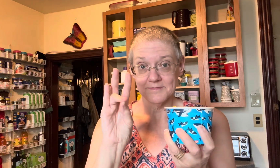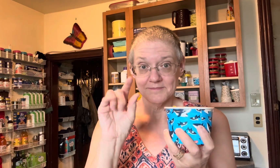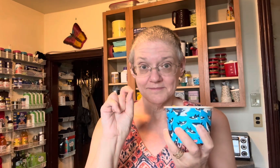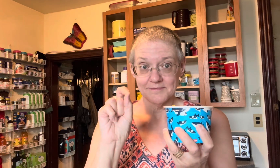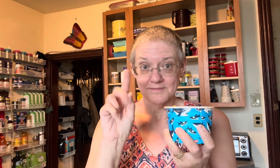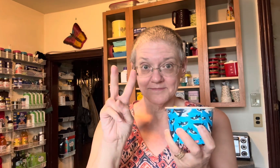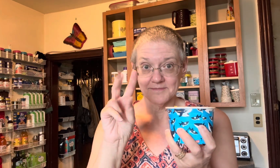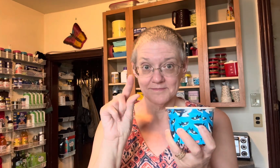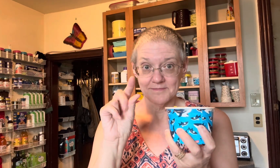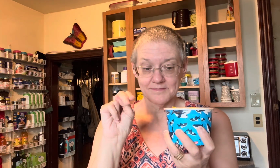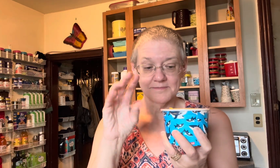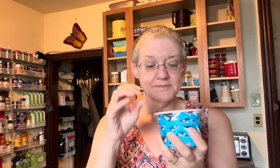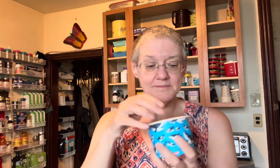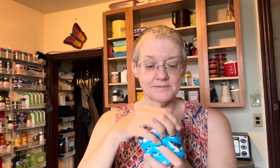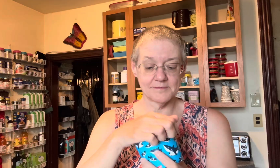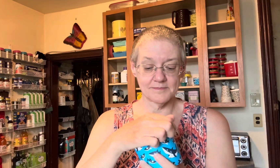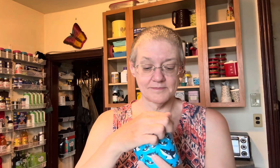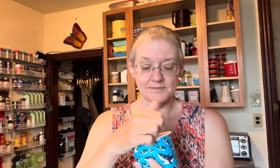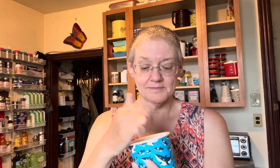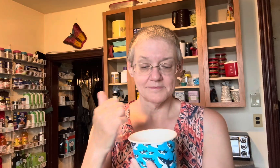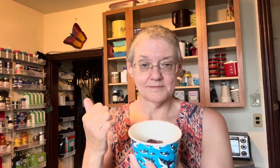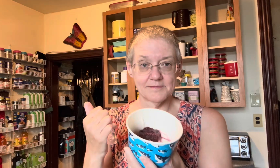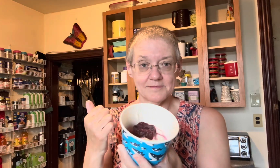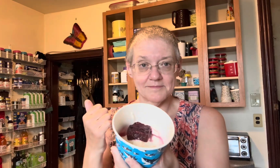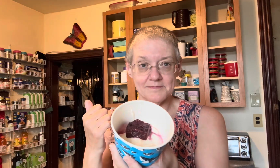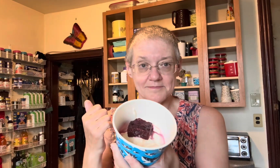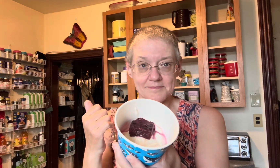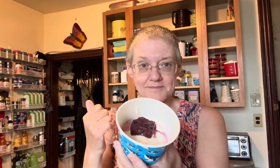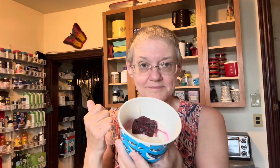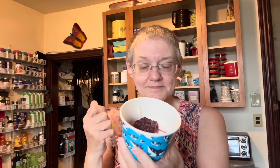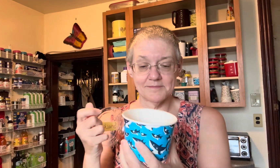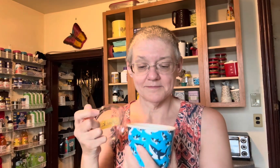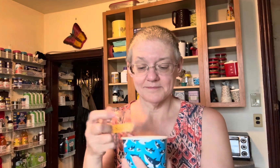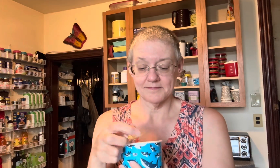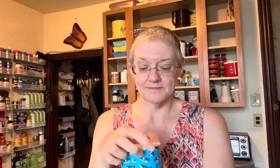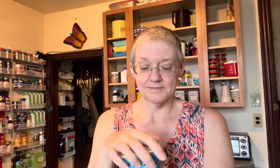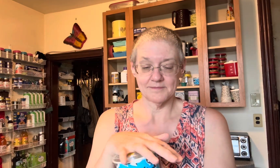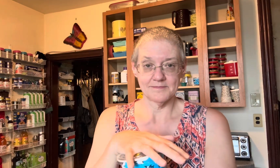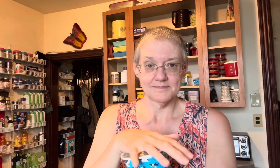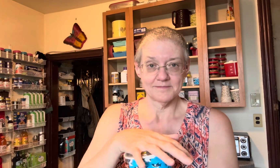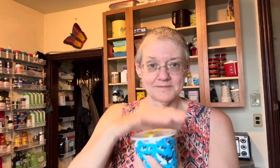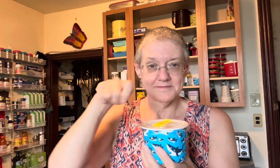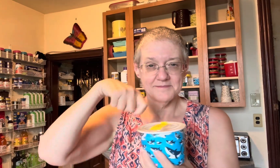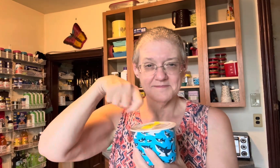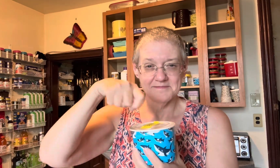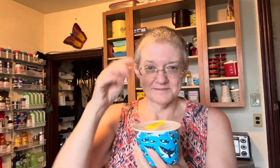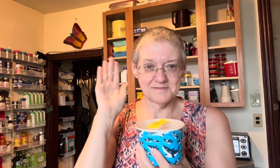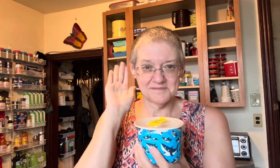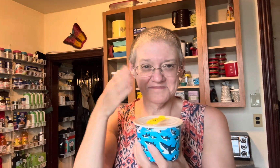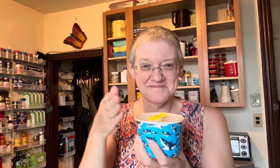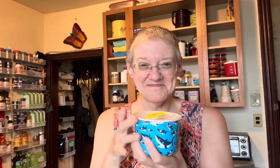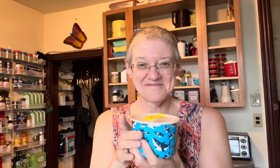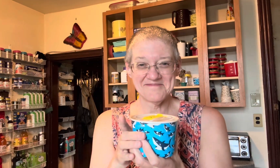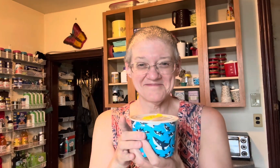evening snack 7.2 grams of net carbs. And Dale will stir that in.